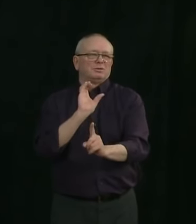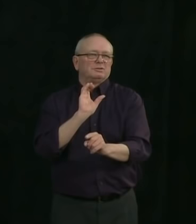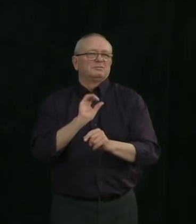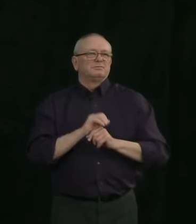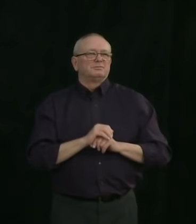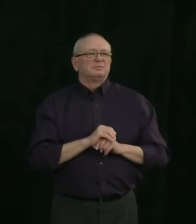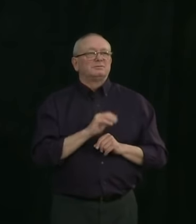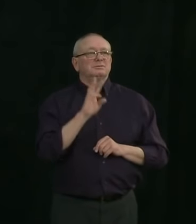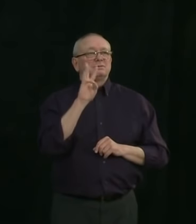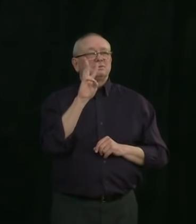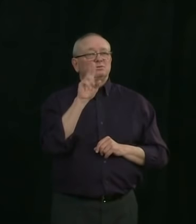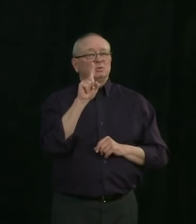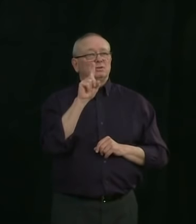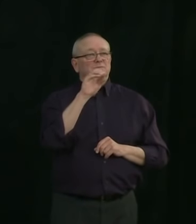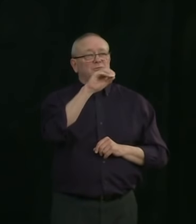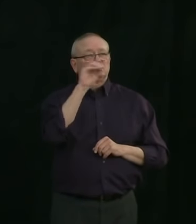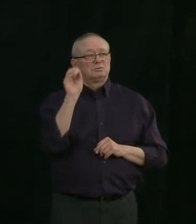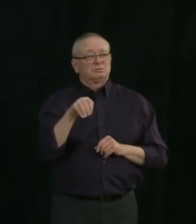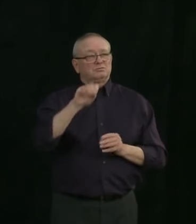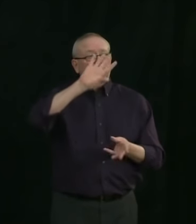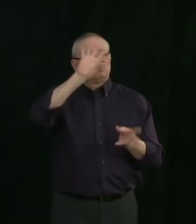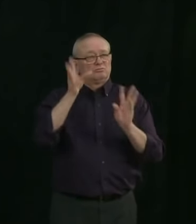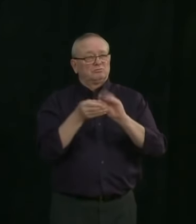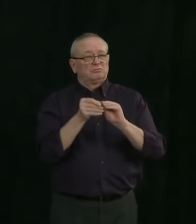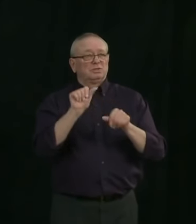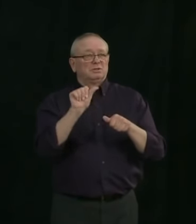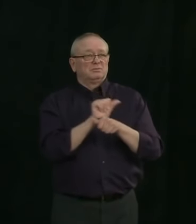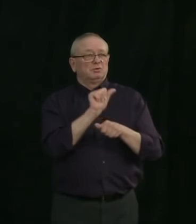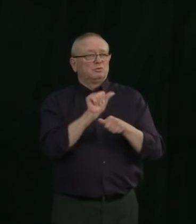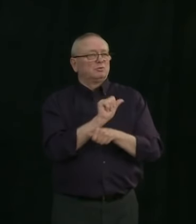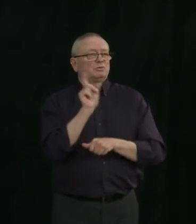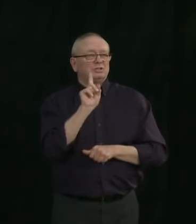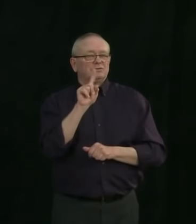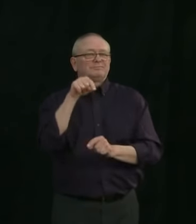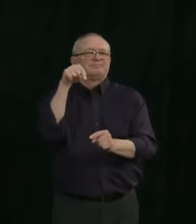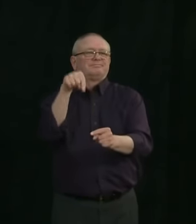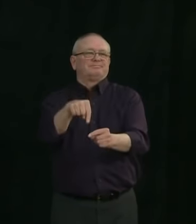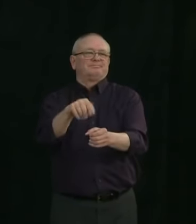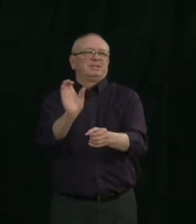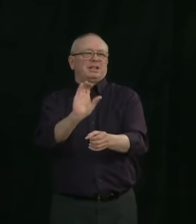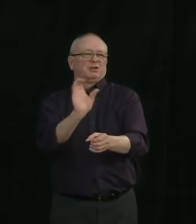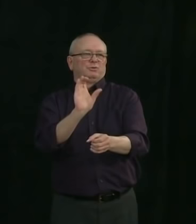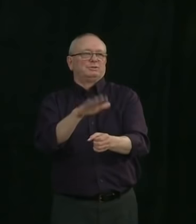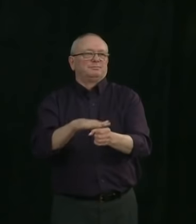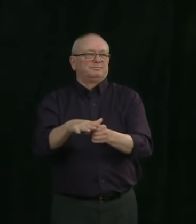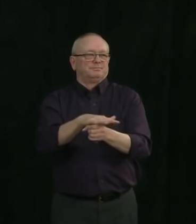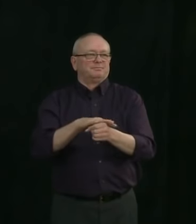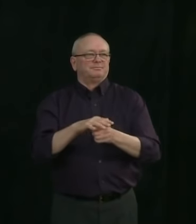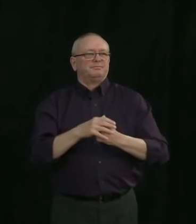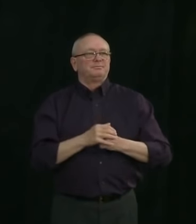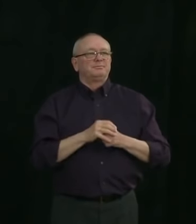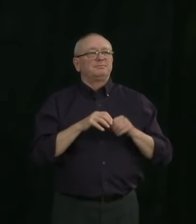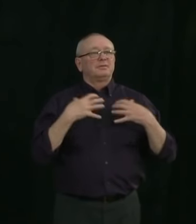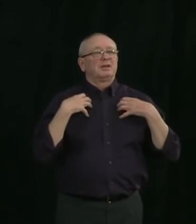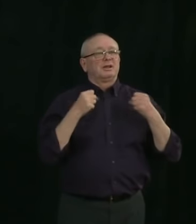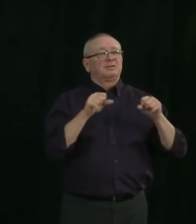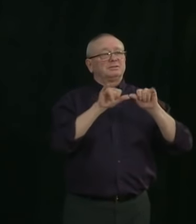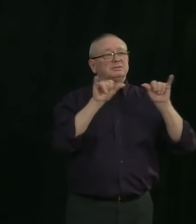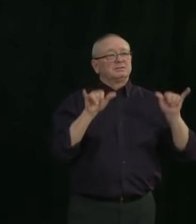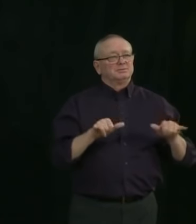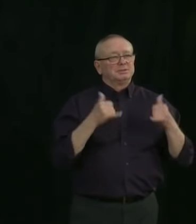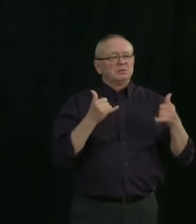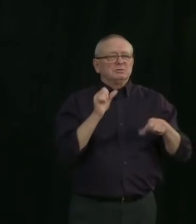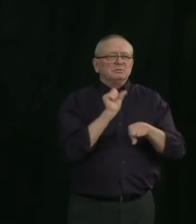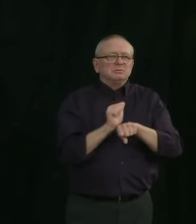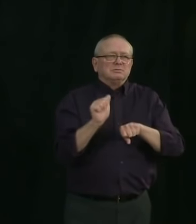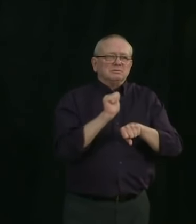in Alberta have occurred in the Calgary zone. Our health system is working around the clock to ensure that every Calgarian and every